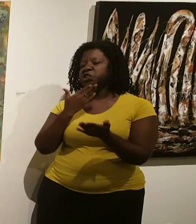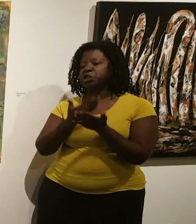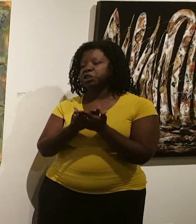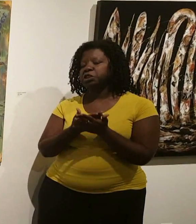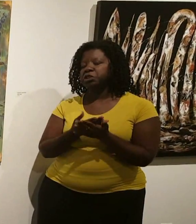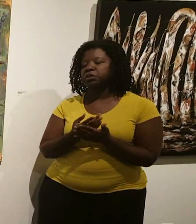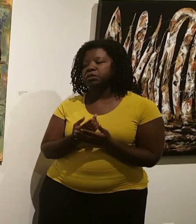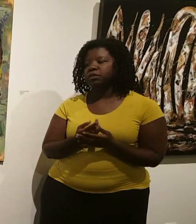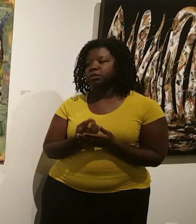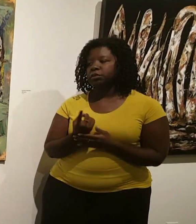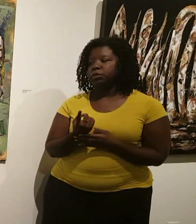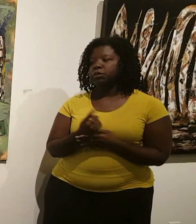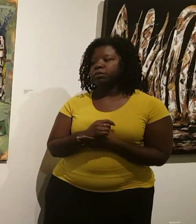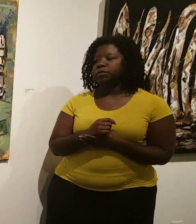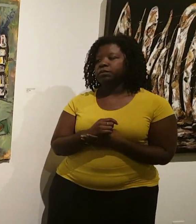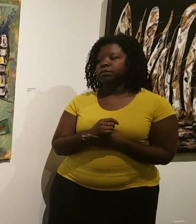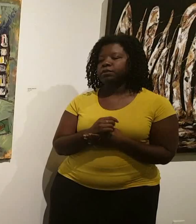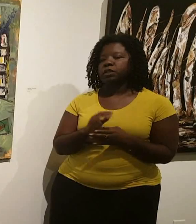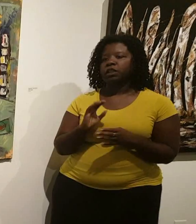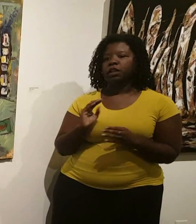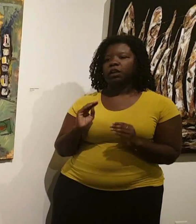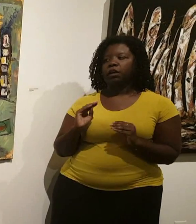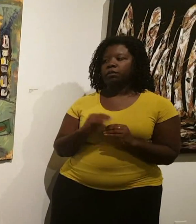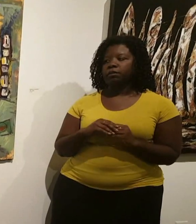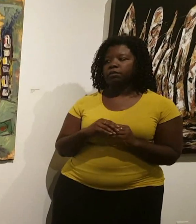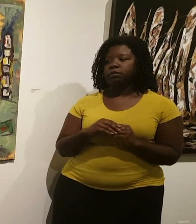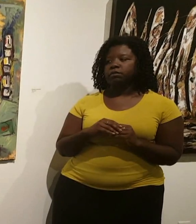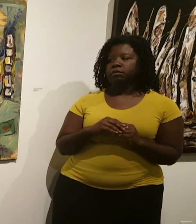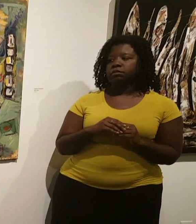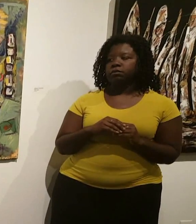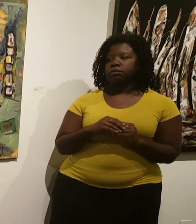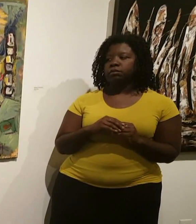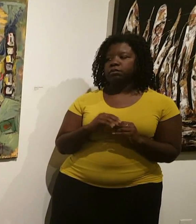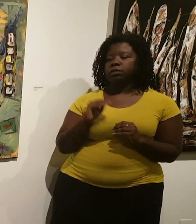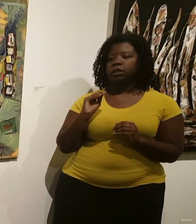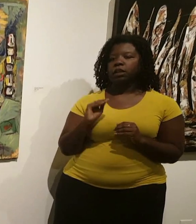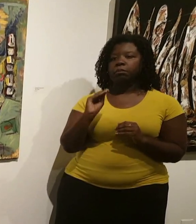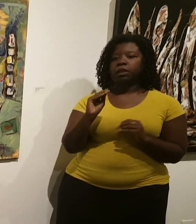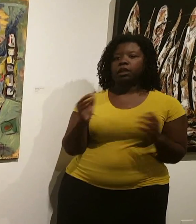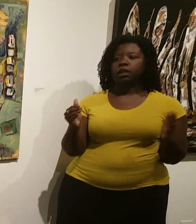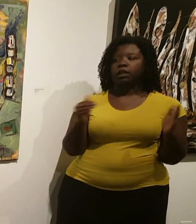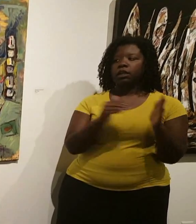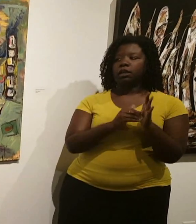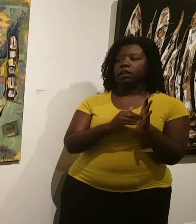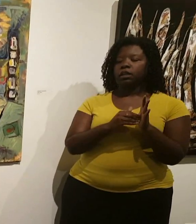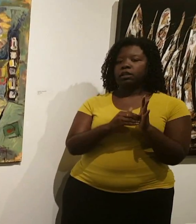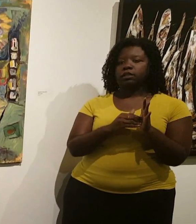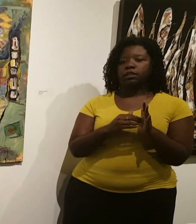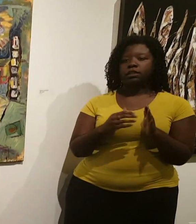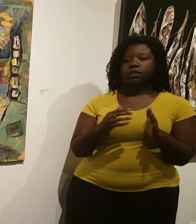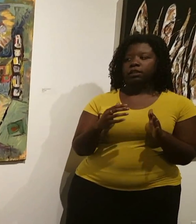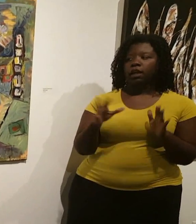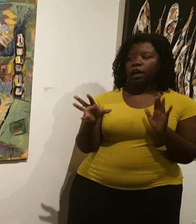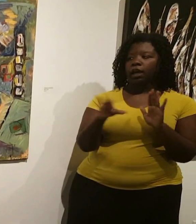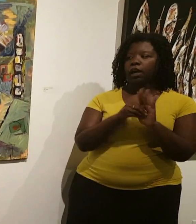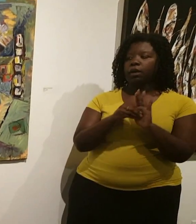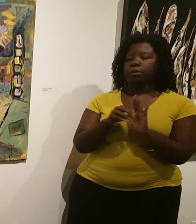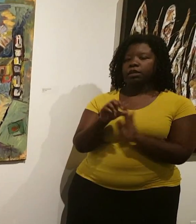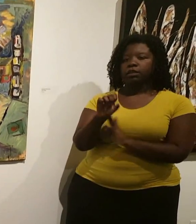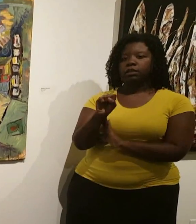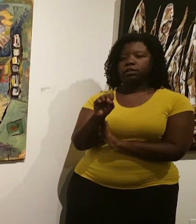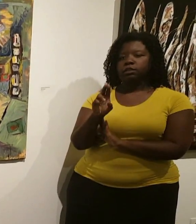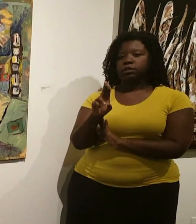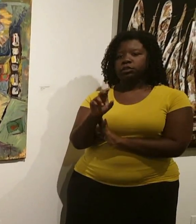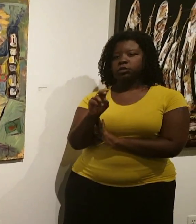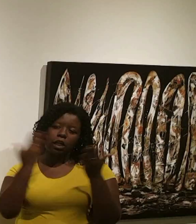I did put it against a master copy by Suzanne, and I said, what do I see